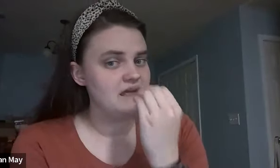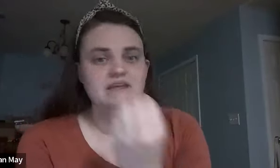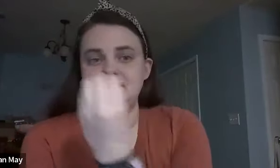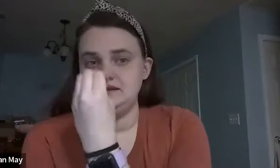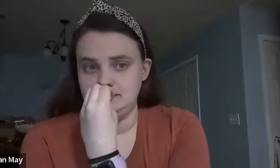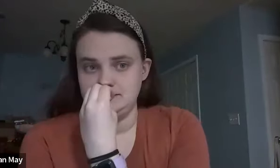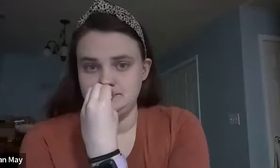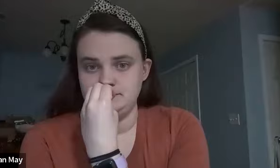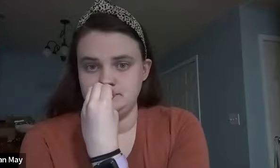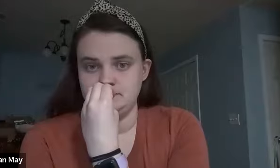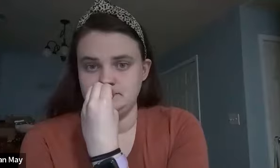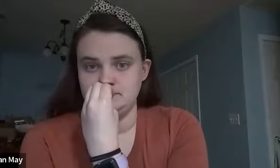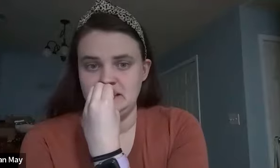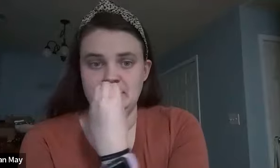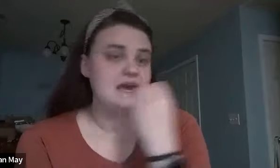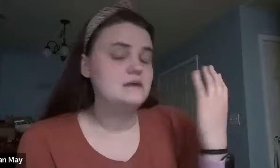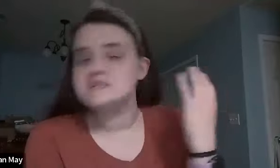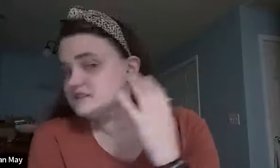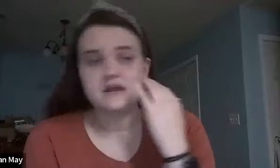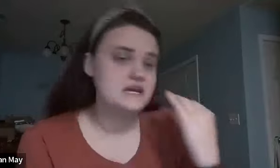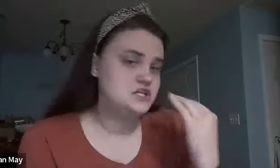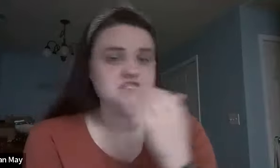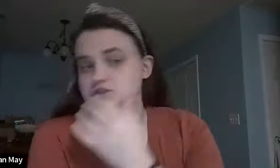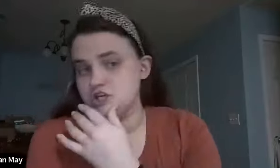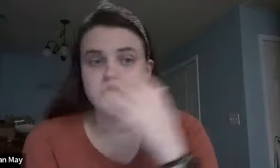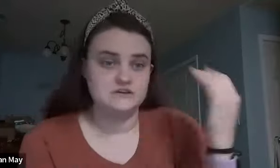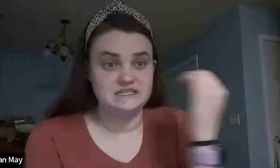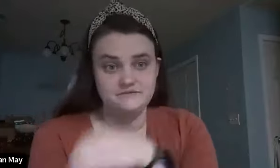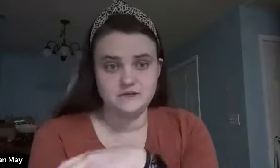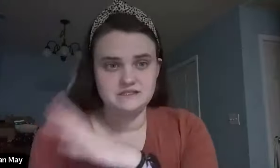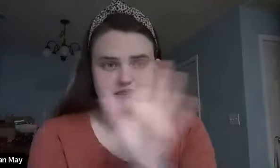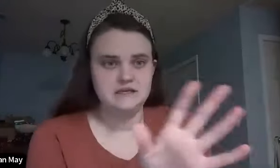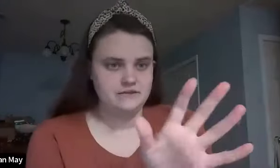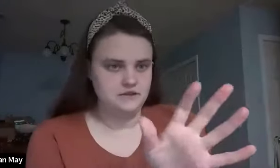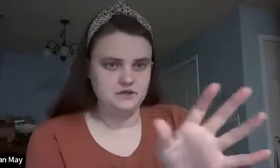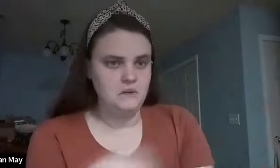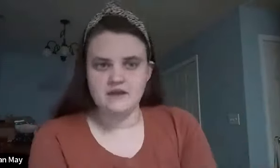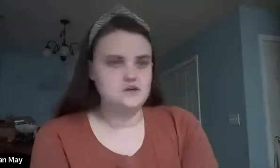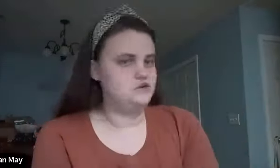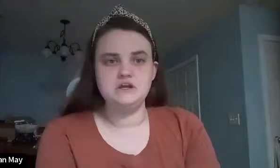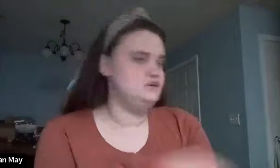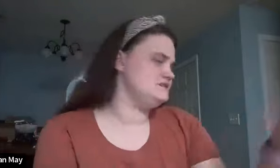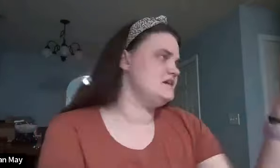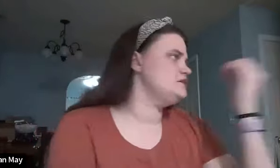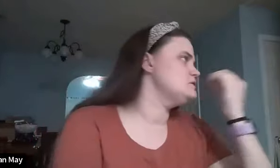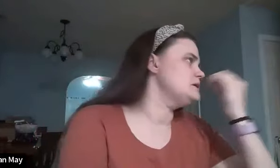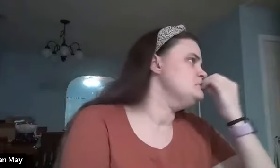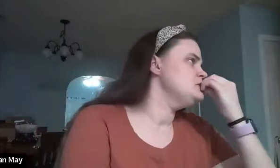and then eat. And I'm tilting my head just to show you there's a difference. That you don't have to, it's not like you only